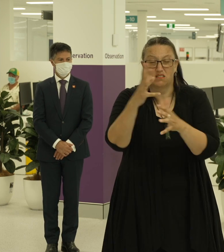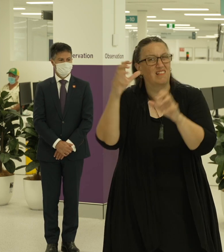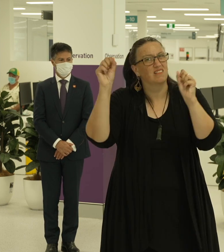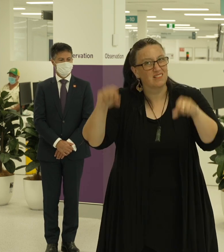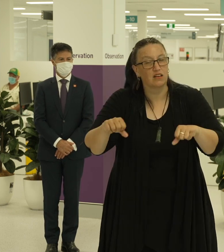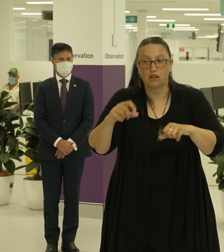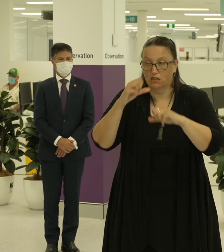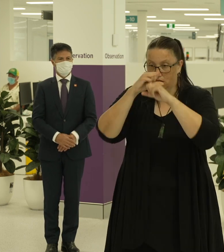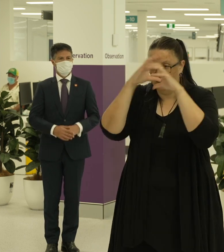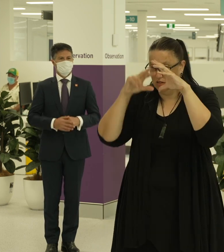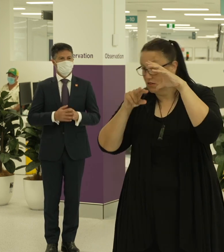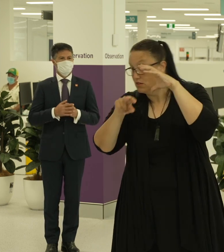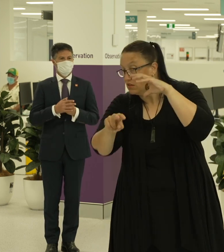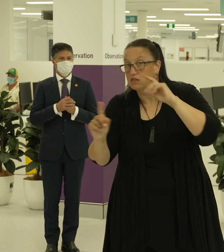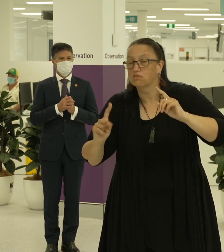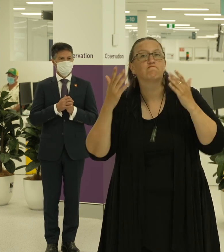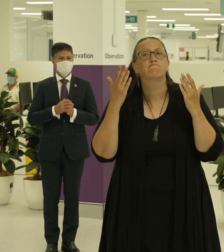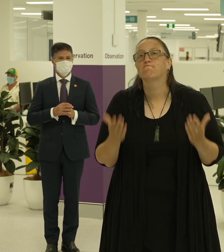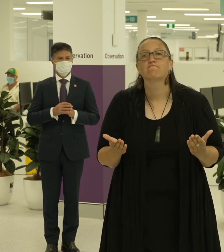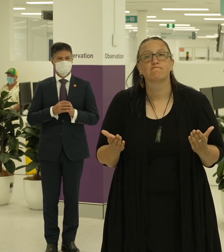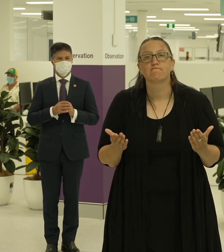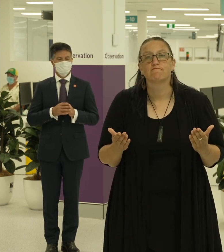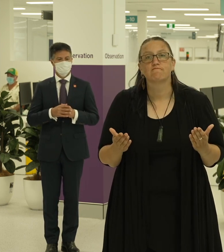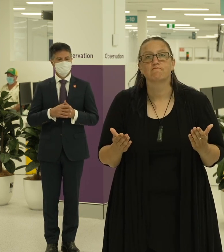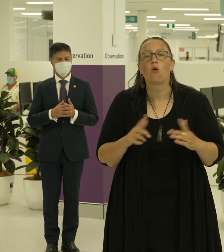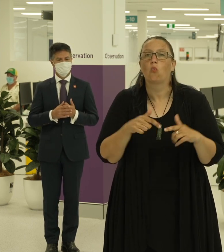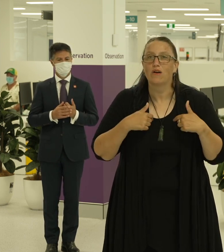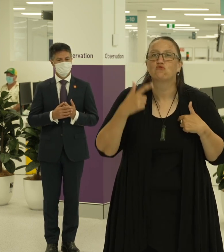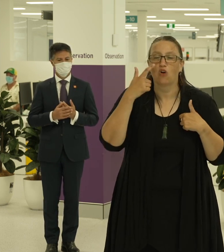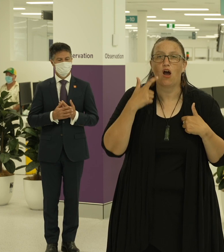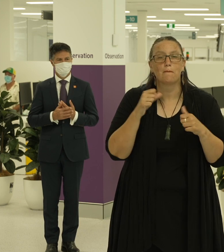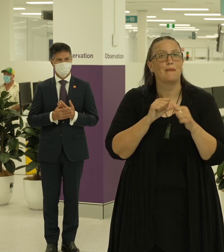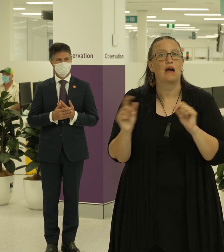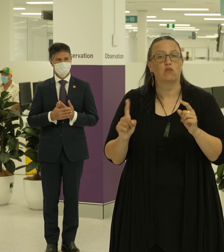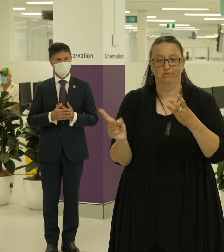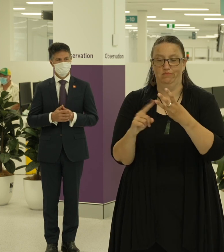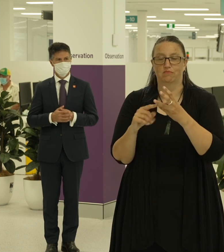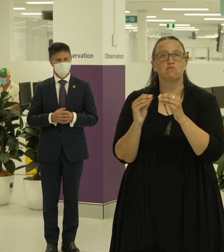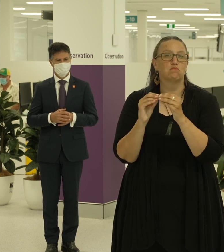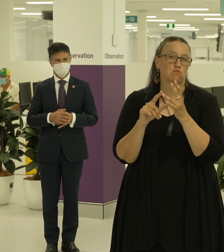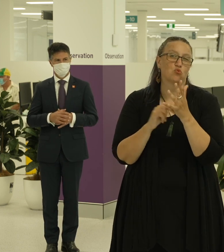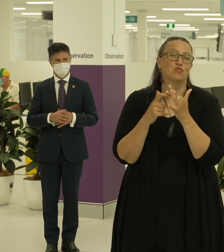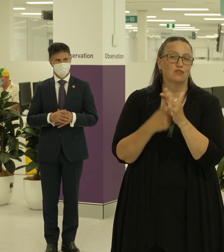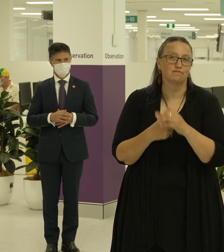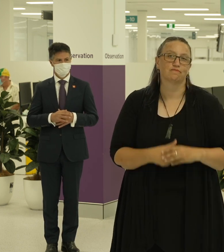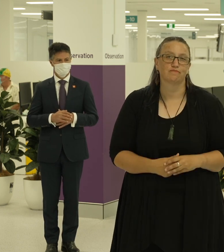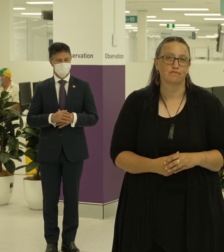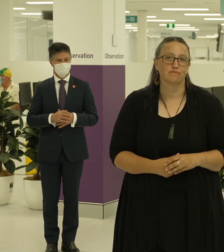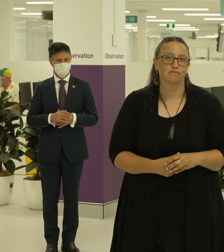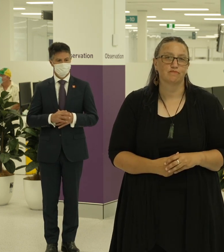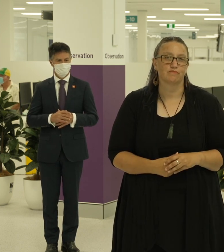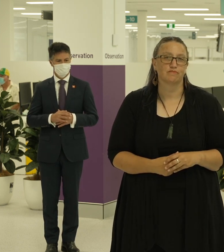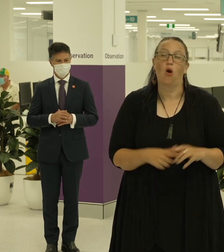know what lies ahead. And so therefore the best thing that we can do is get boosted. But what I do know is that our people have stood